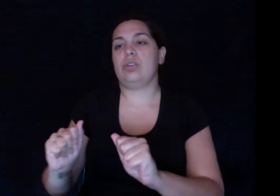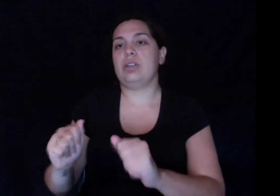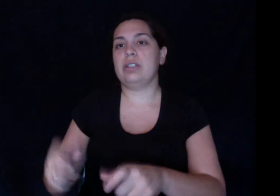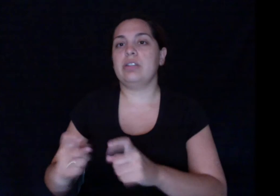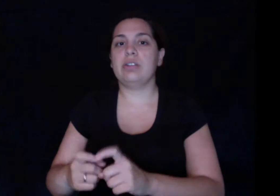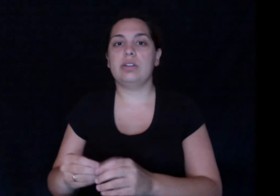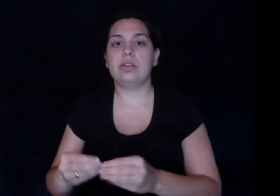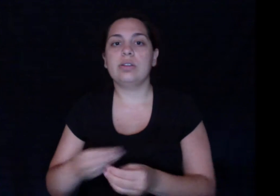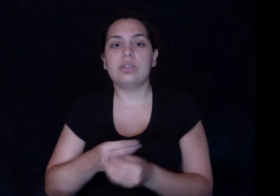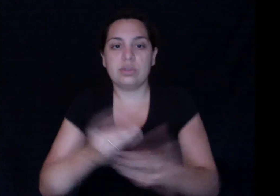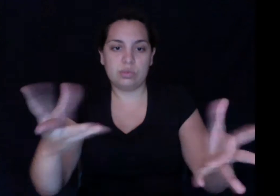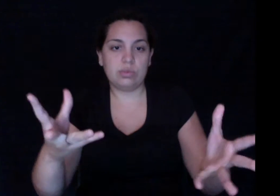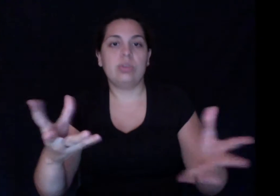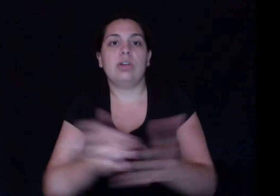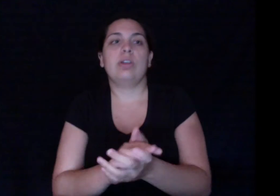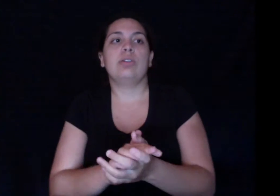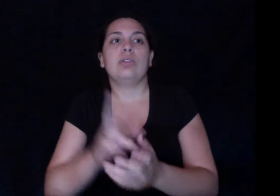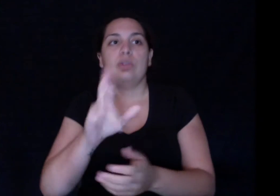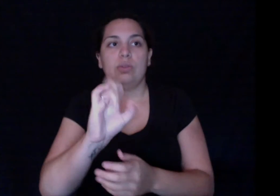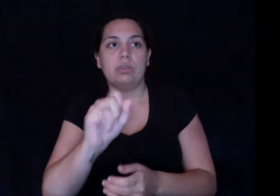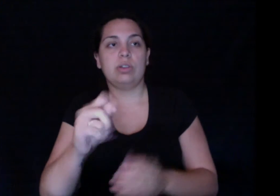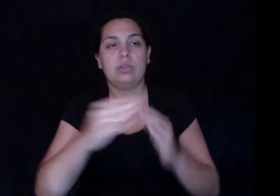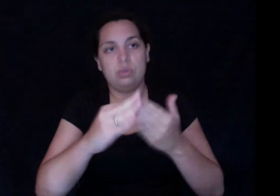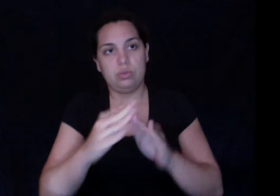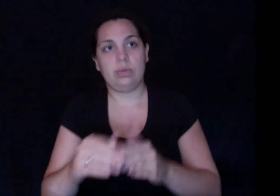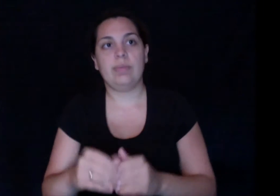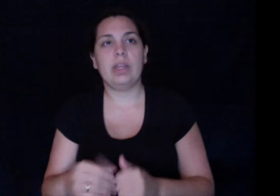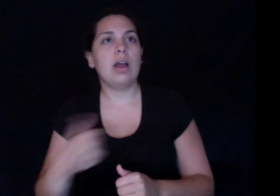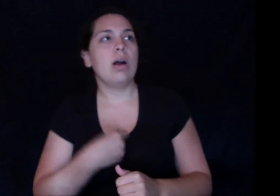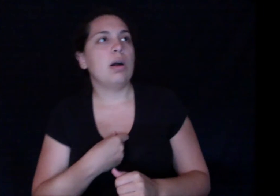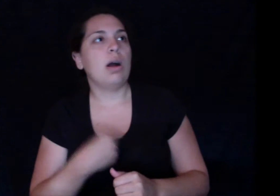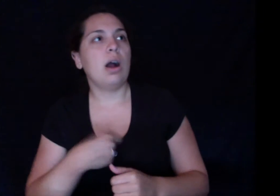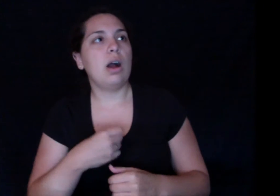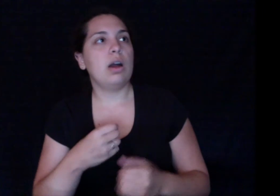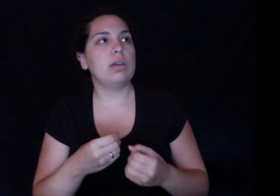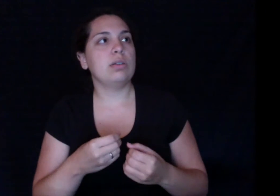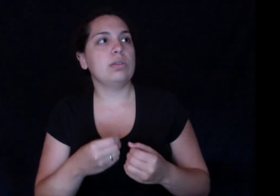upvoted.ting.com. Now, my trip to LA Children's Hospital for a blood donation.